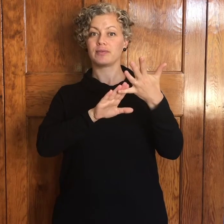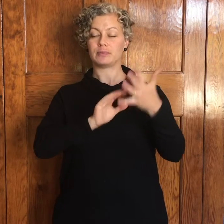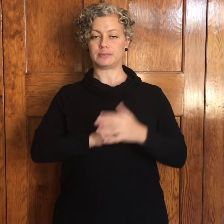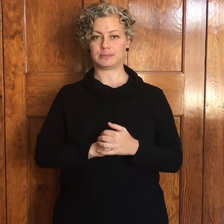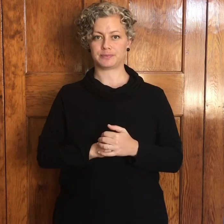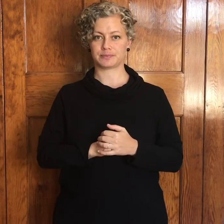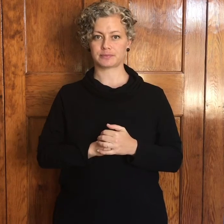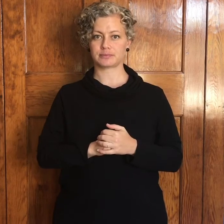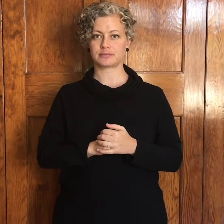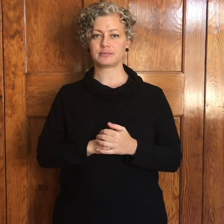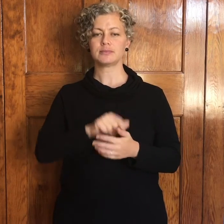Limoncello.